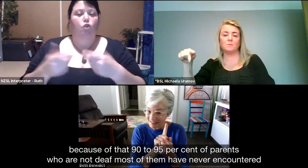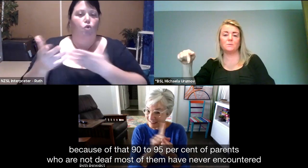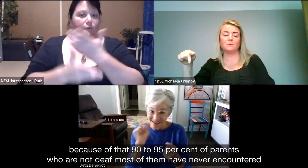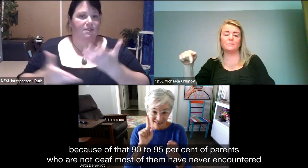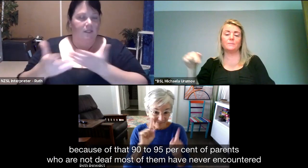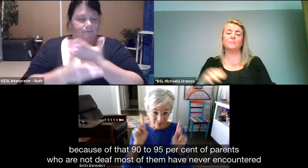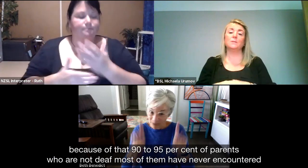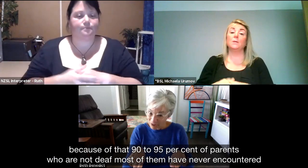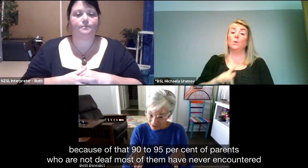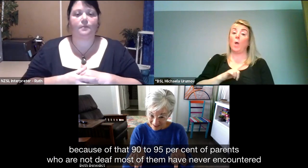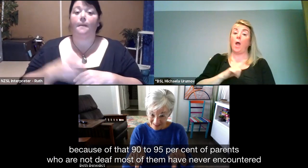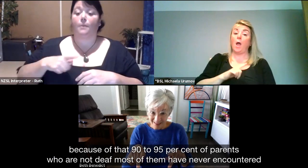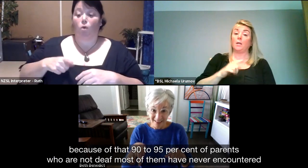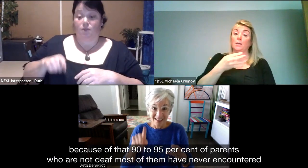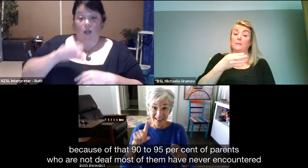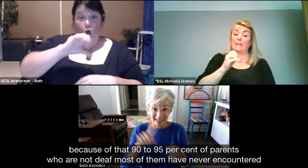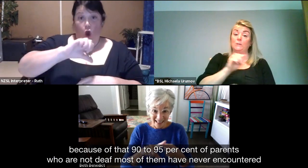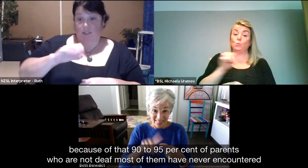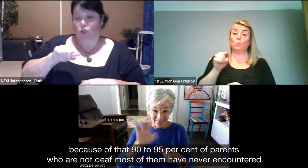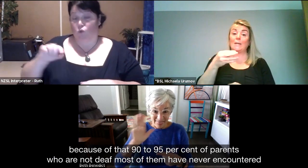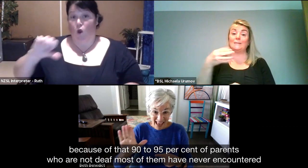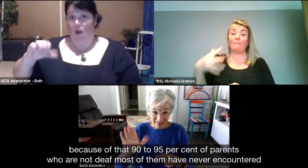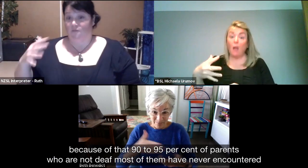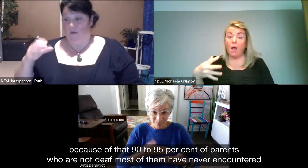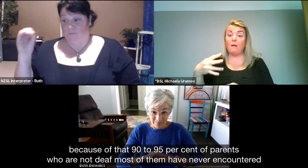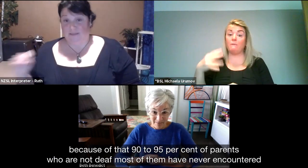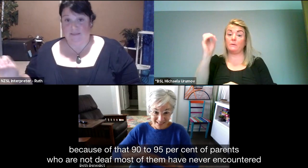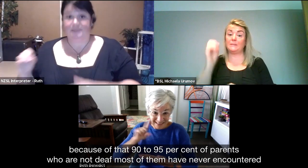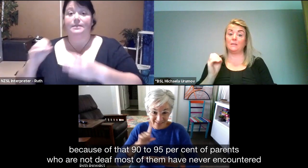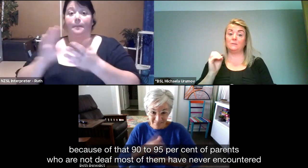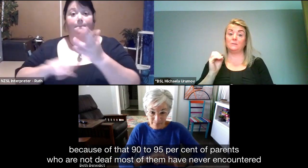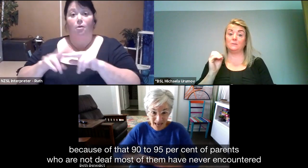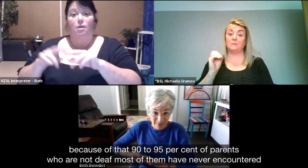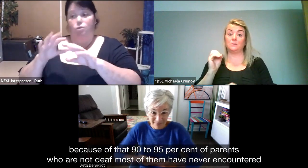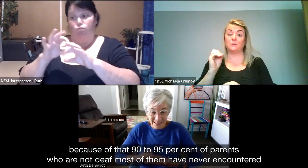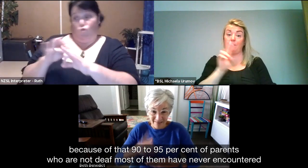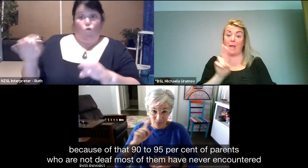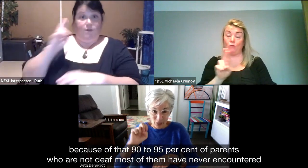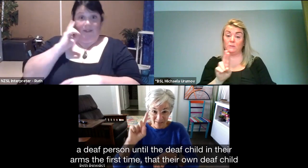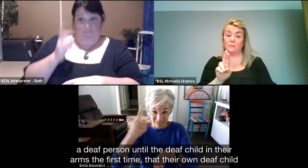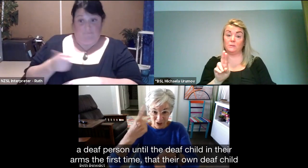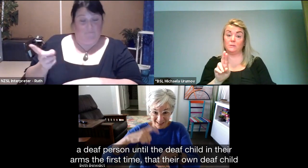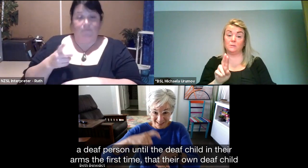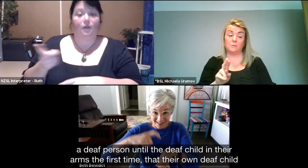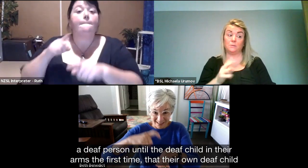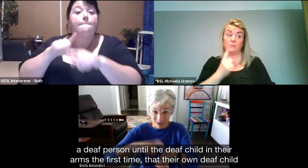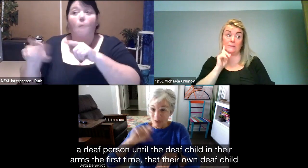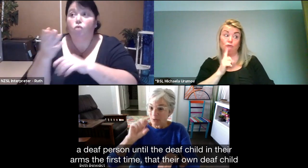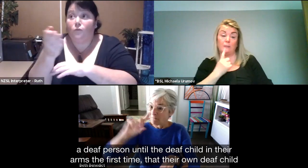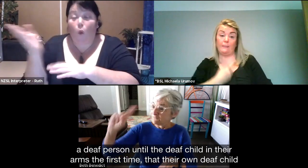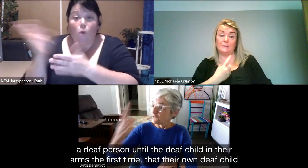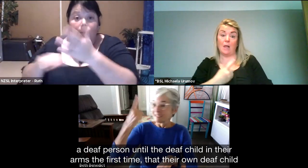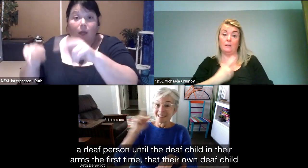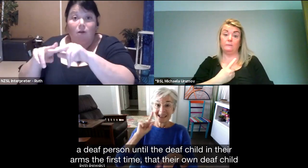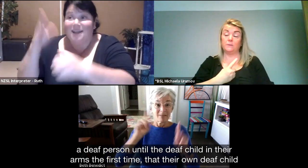that 90% to 95% of parents who are not deaf, most of them have never encountered a deaf person until